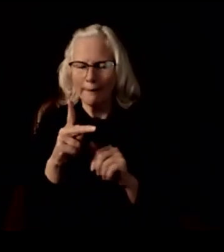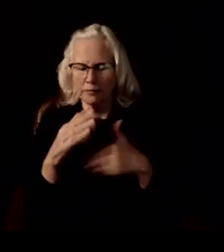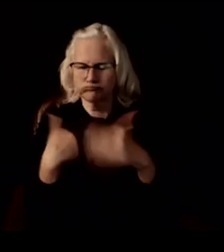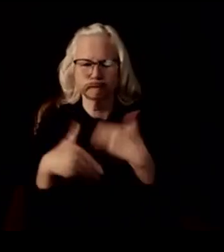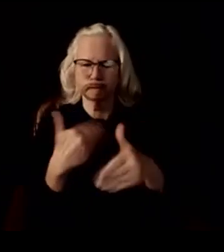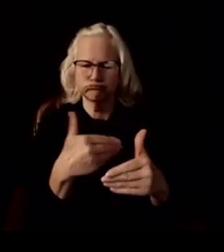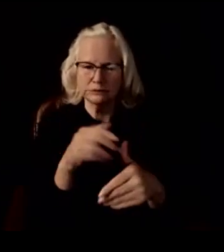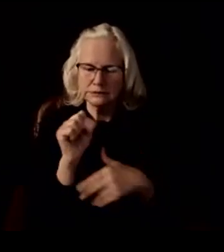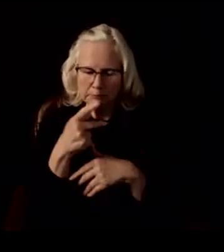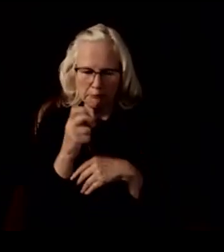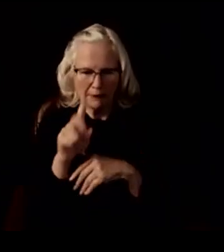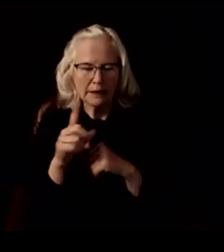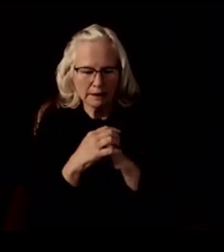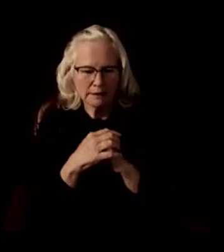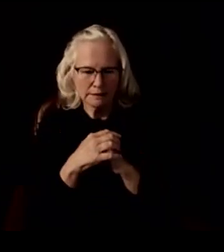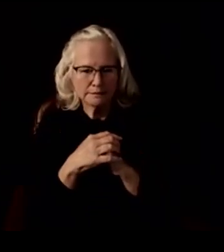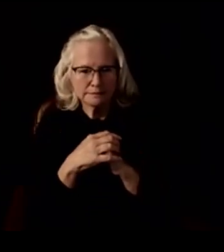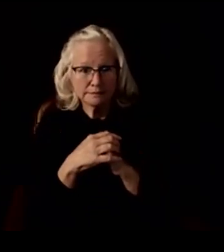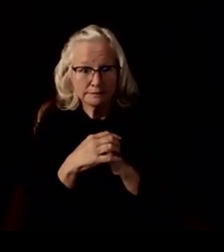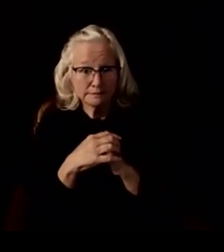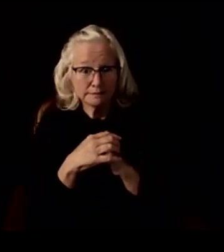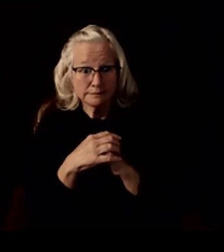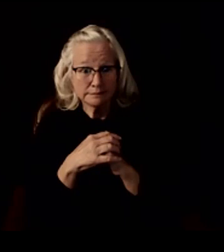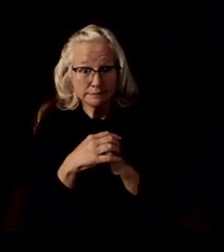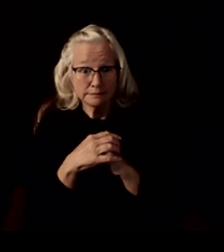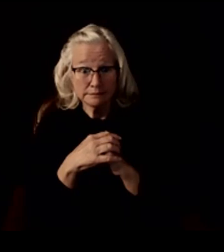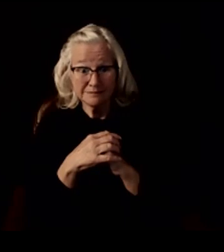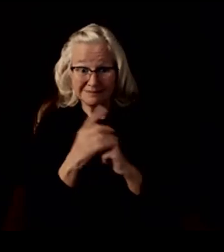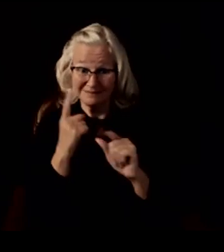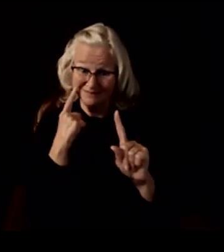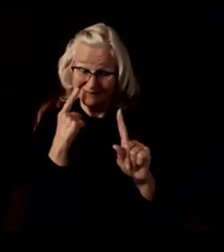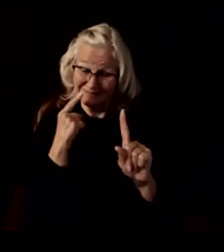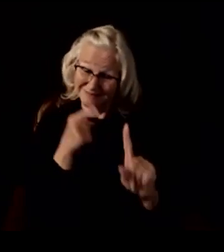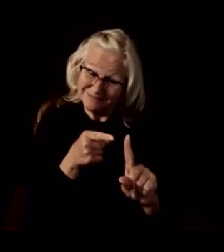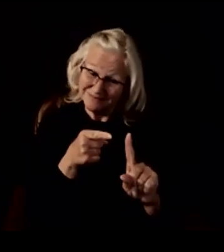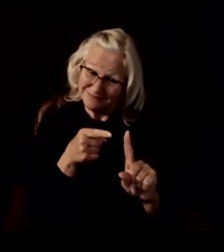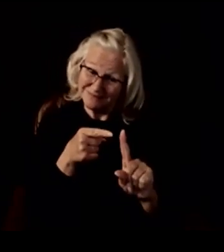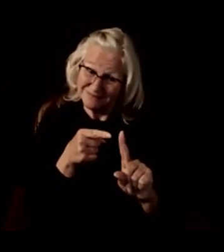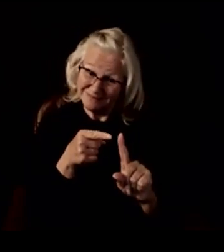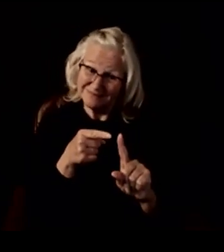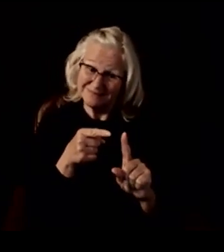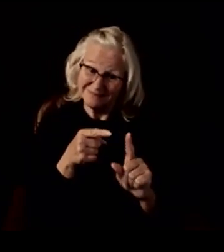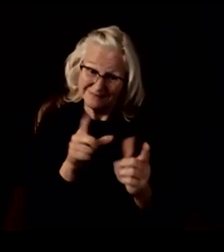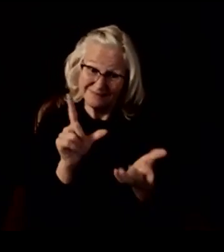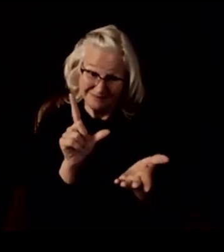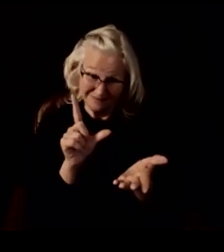at getting this vaccine out as possible. But we sort of joked and said, could you rename it